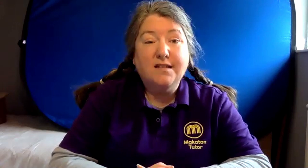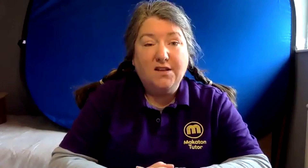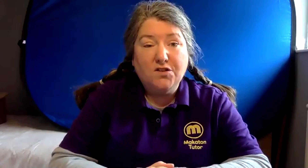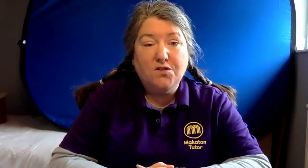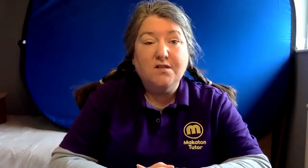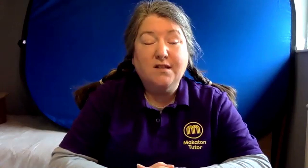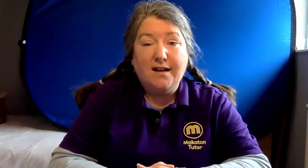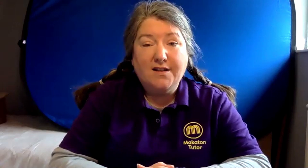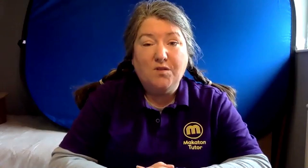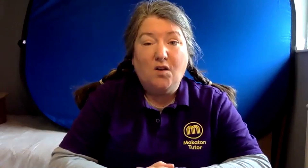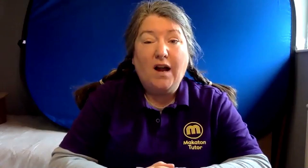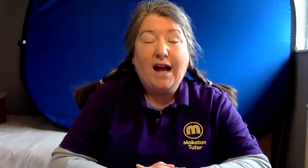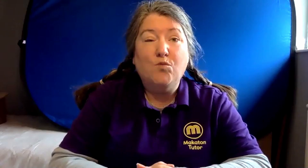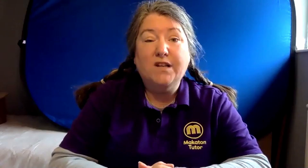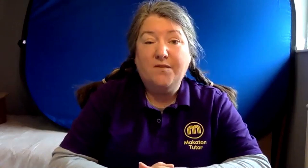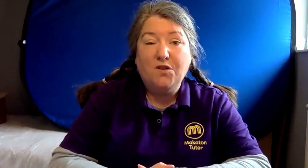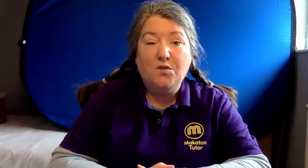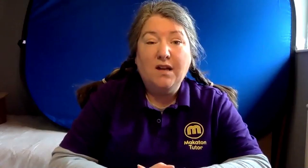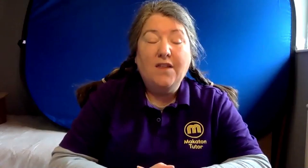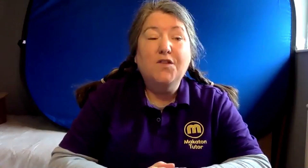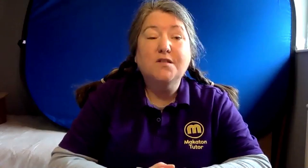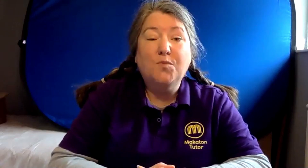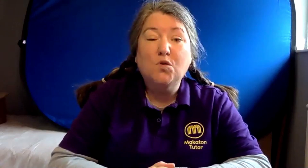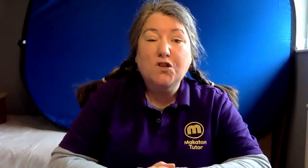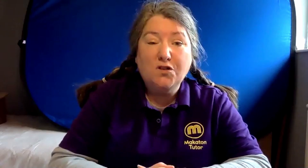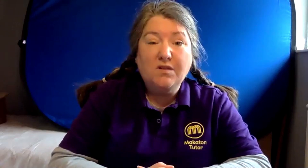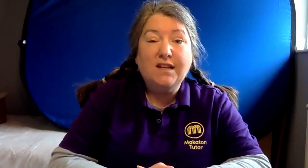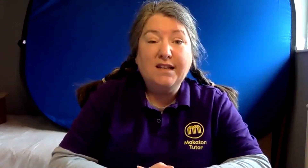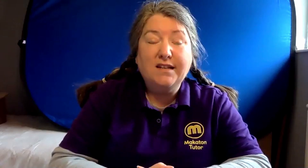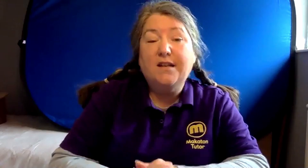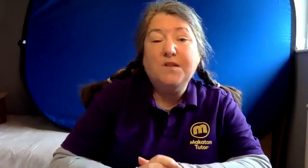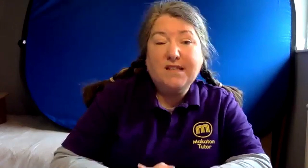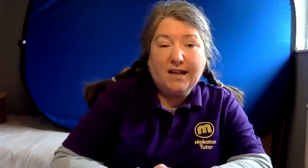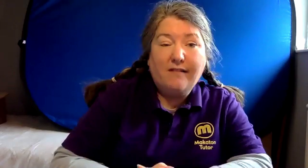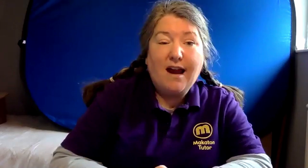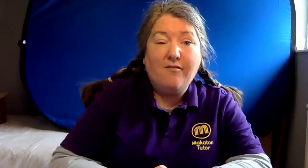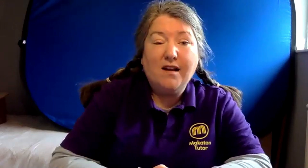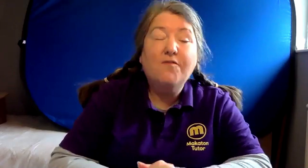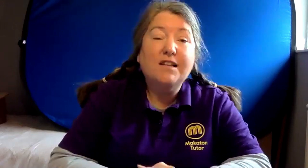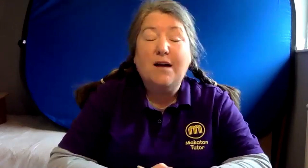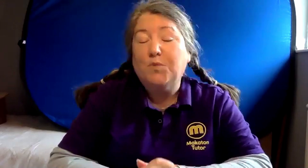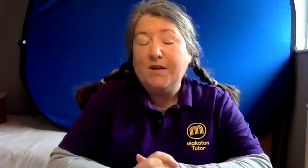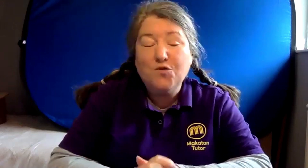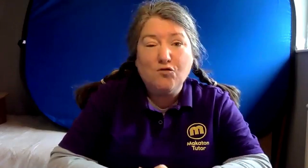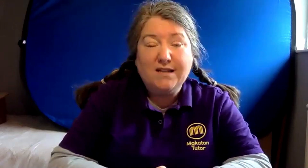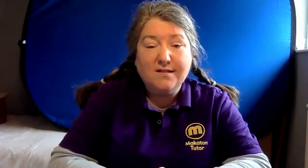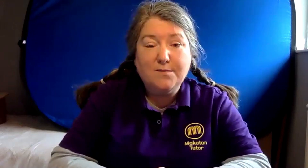Senior tutors guide you along and would give you the support you need in a particular area. For example, if drawing the